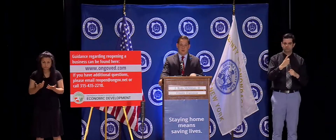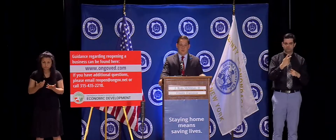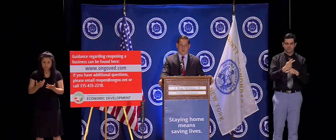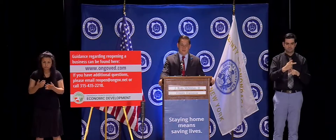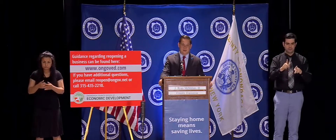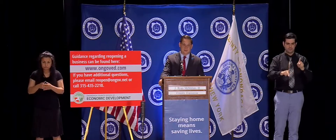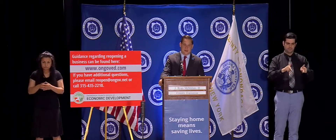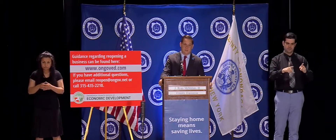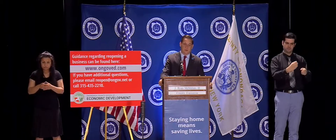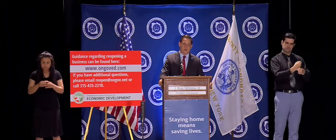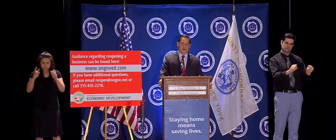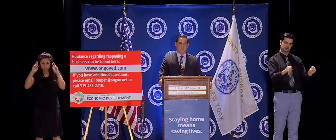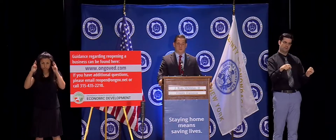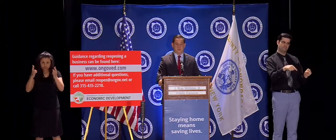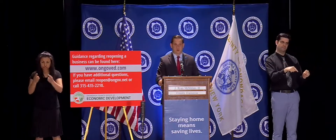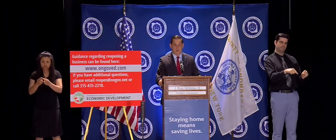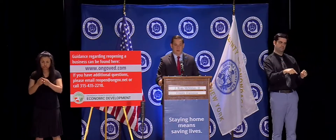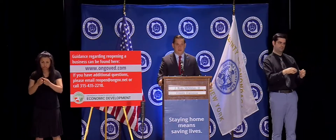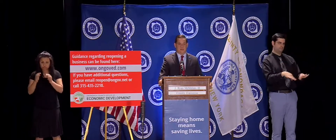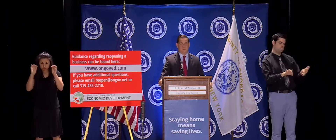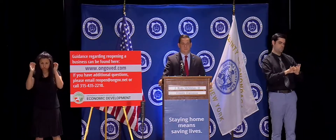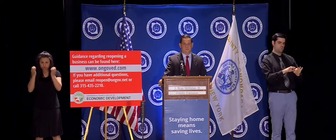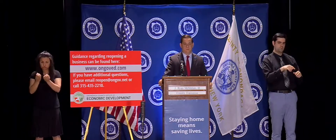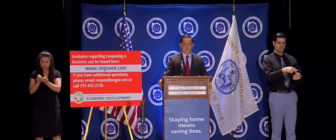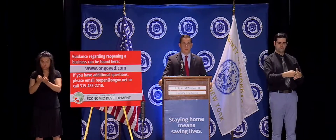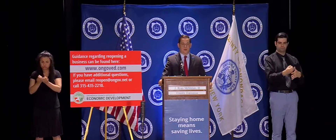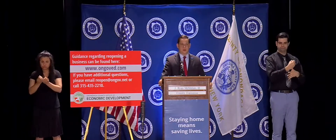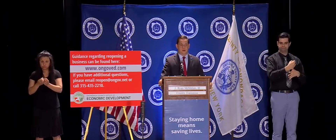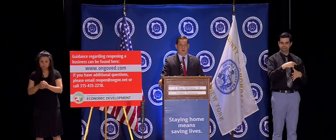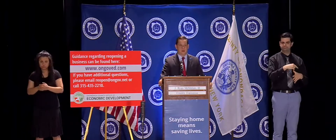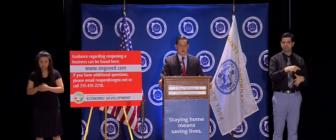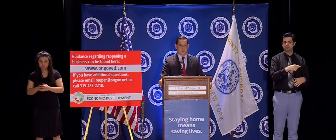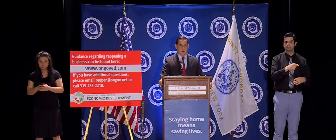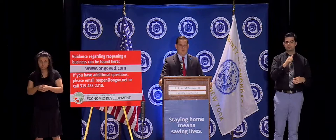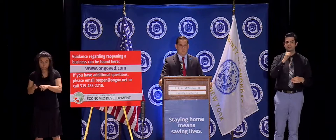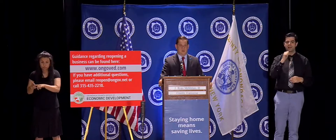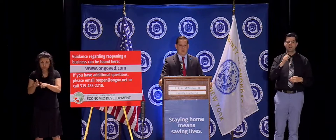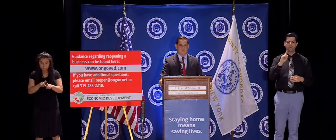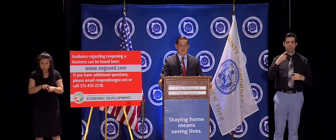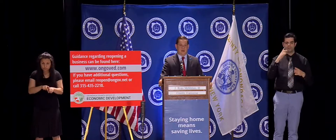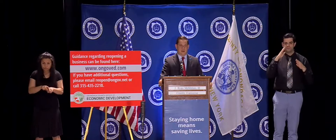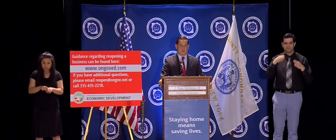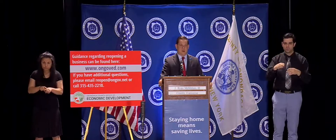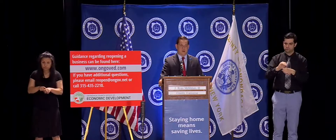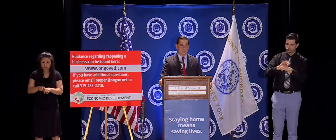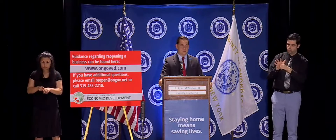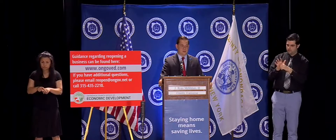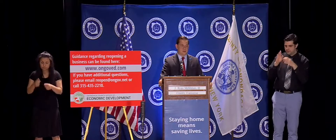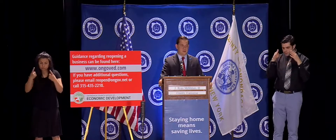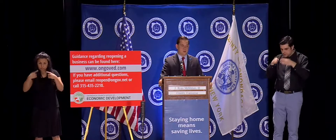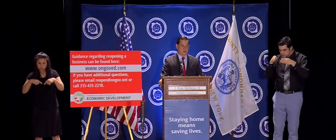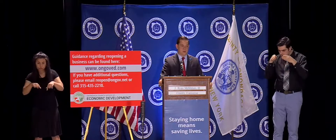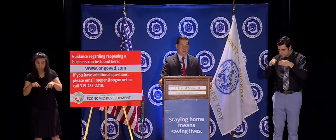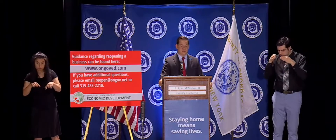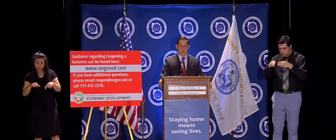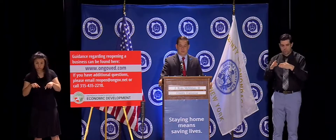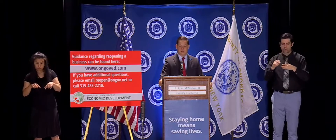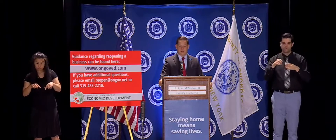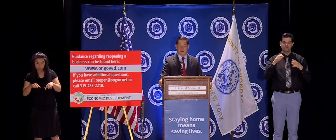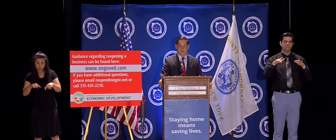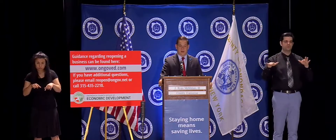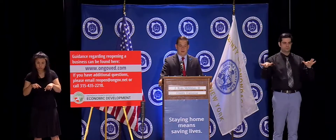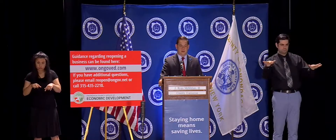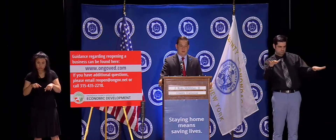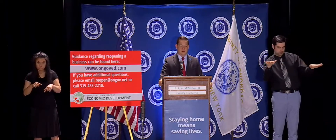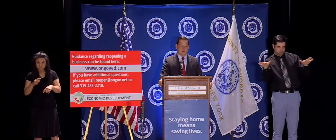safe, but at the same time, public health isn't just COVID-19. And you have to find that balance in dealing with addiction.